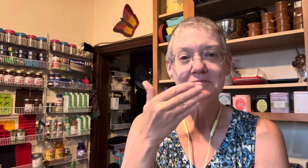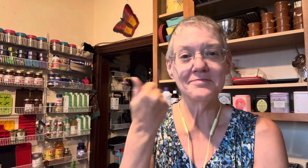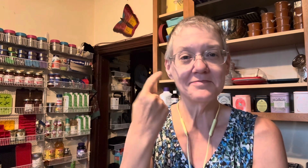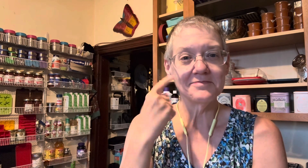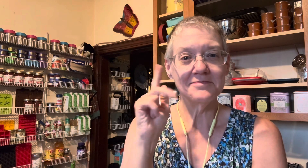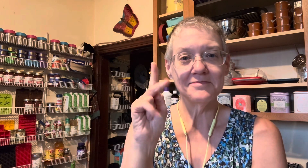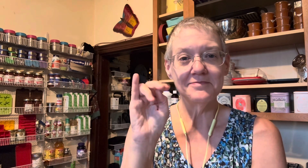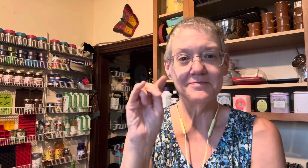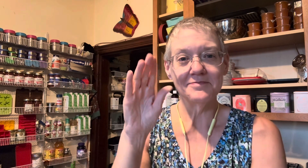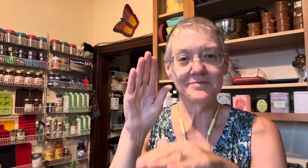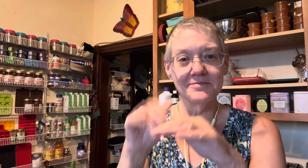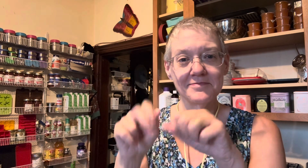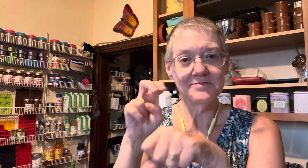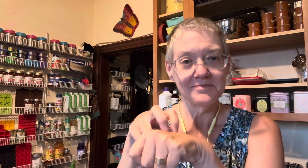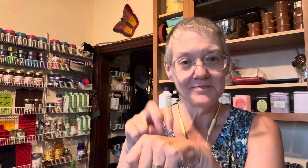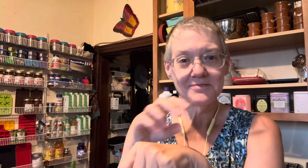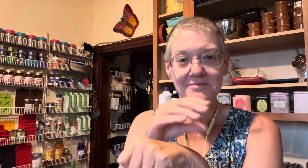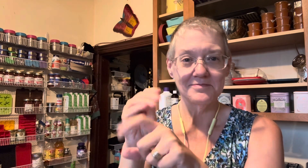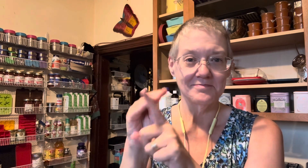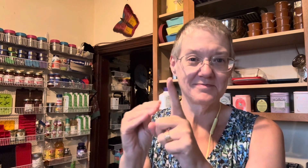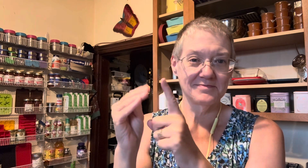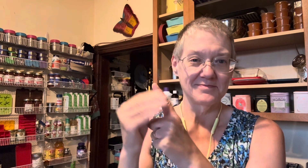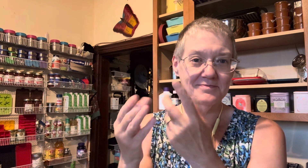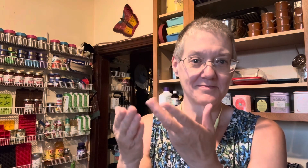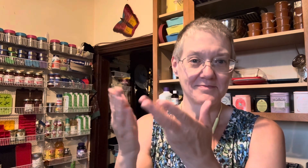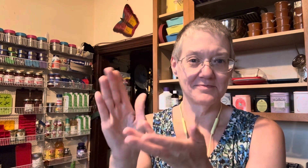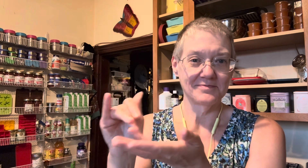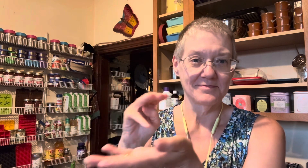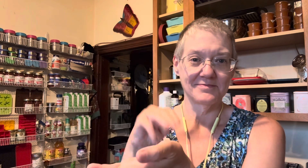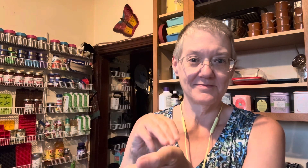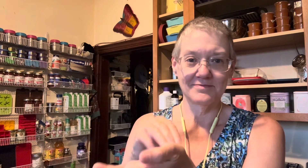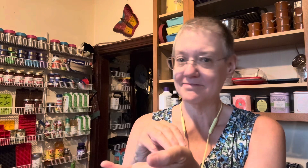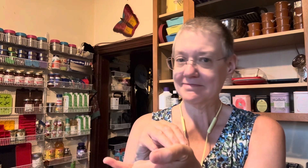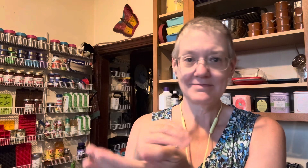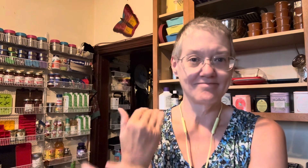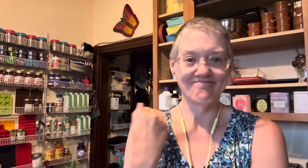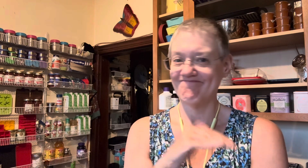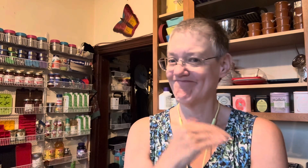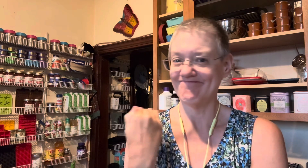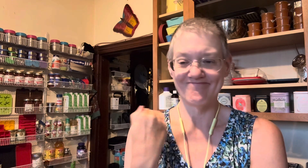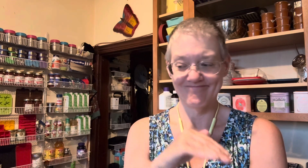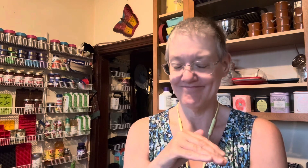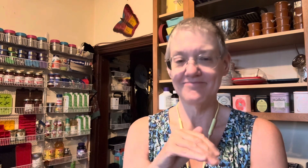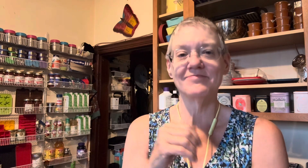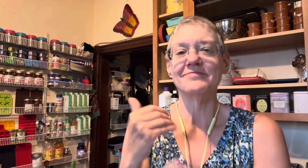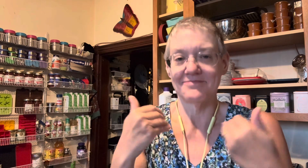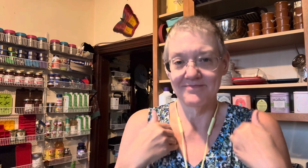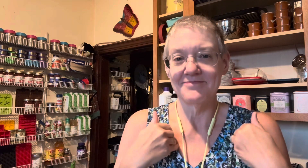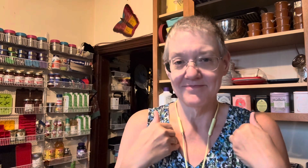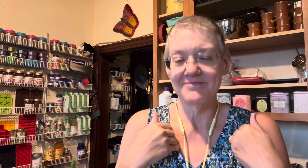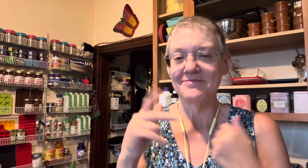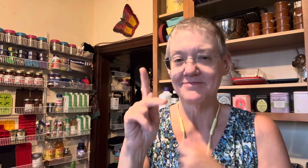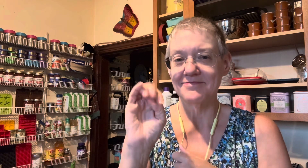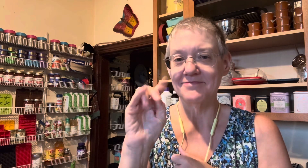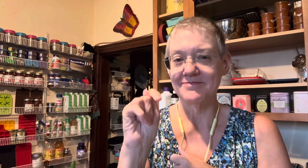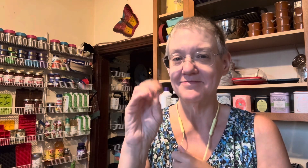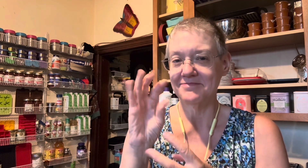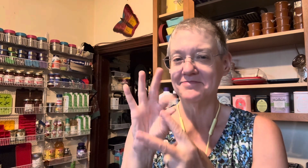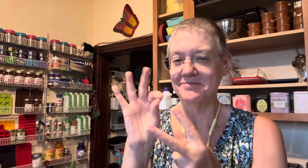its potassium is low. It's a better keto option than bananas or potatoes, which the doctor recommended.